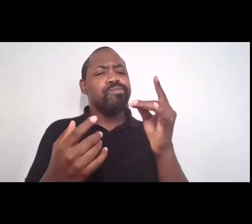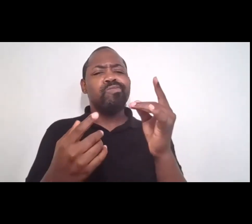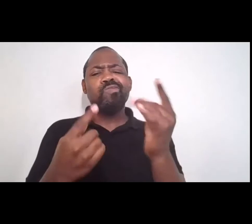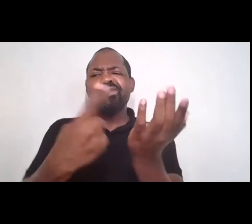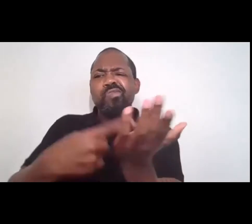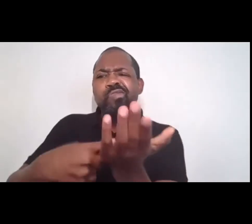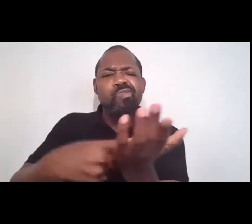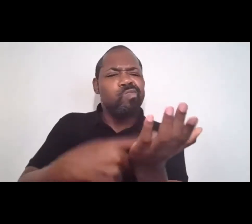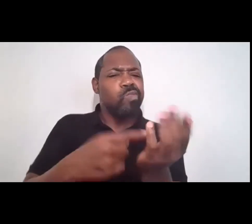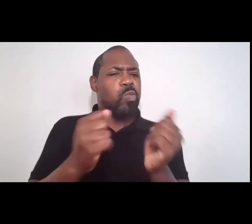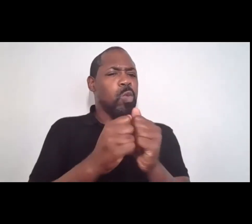legislation.